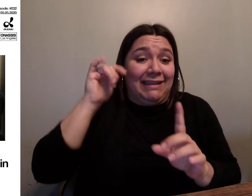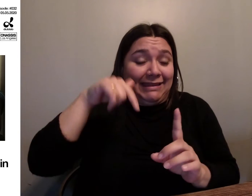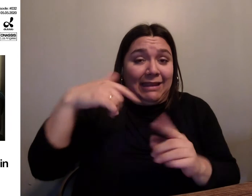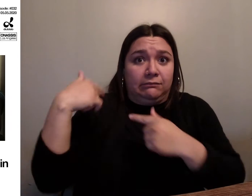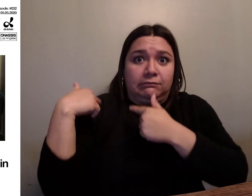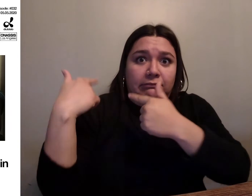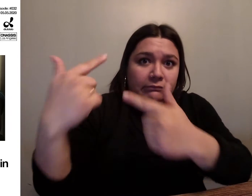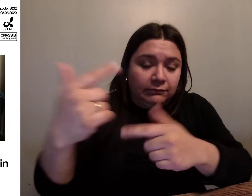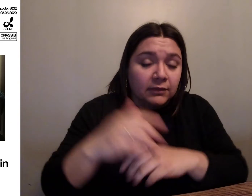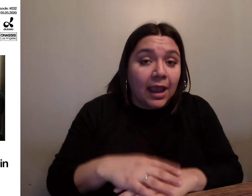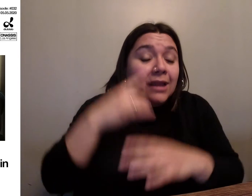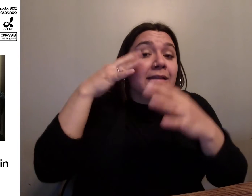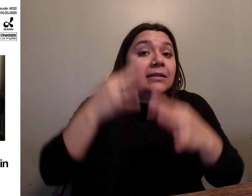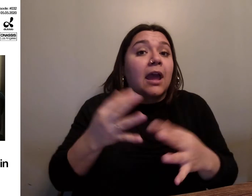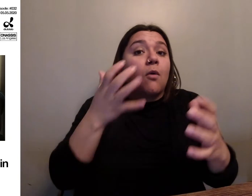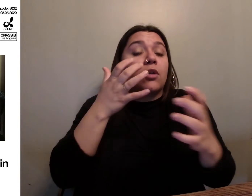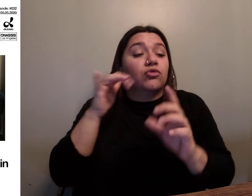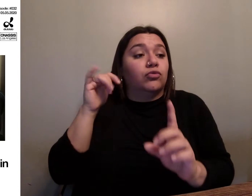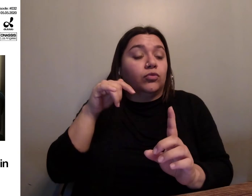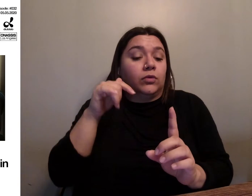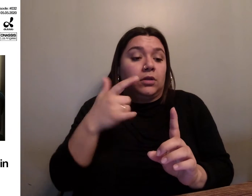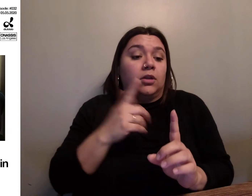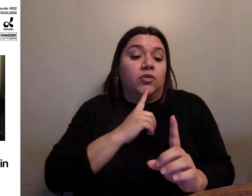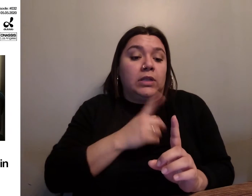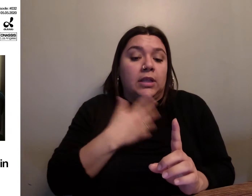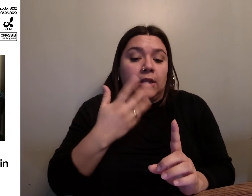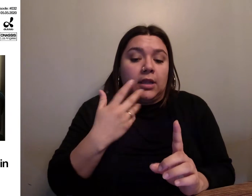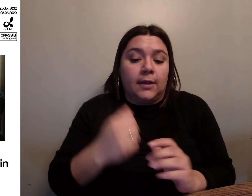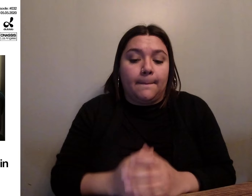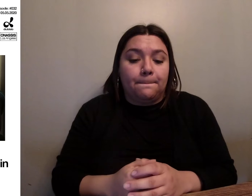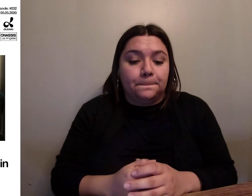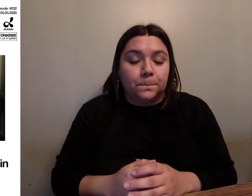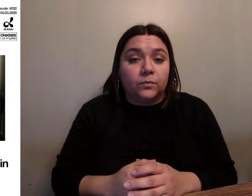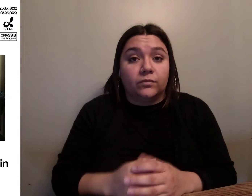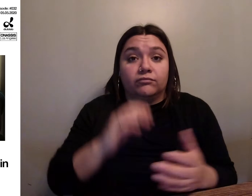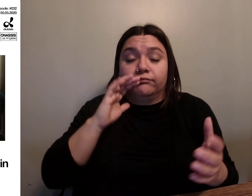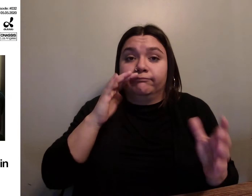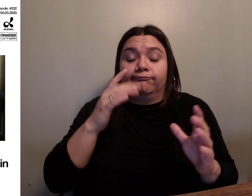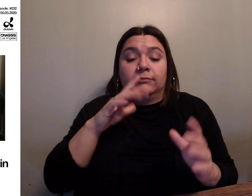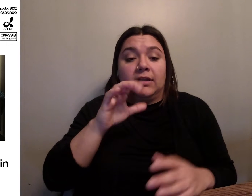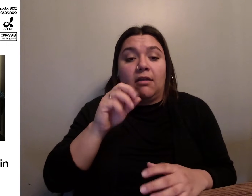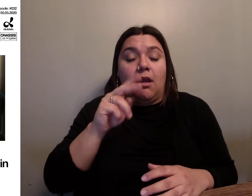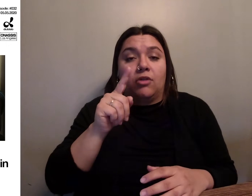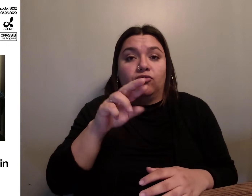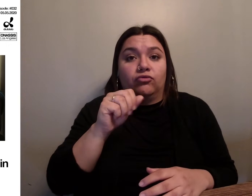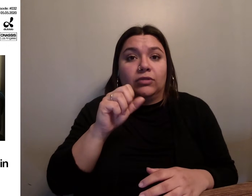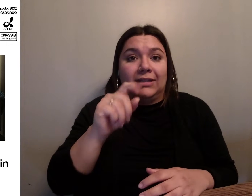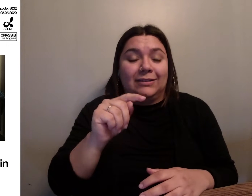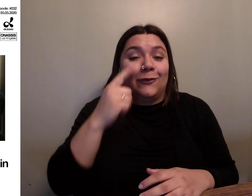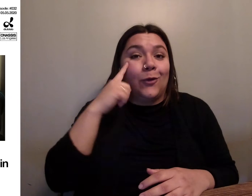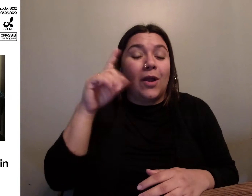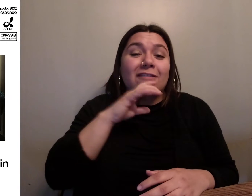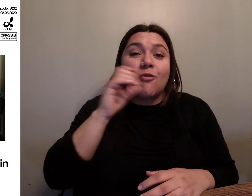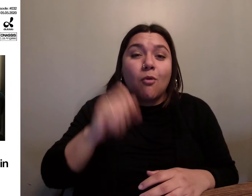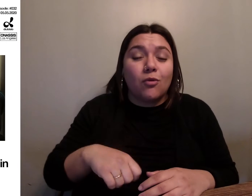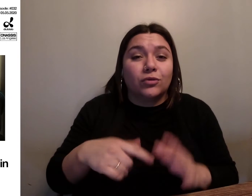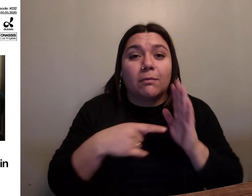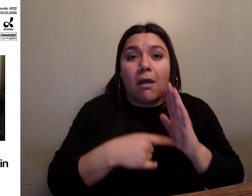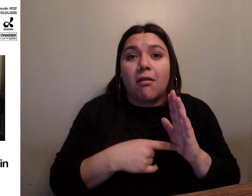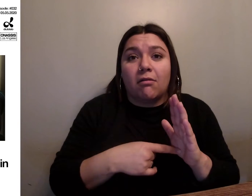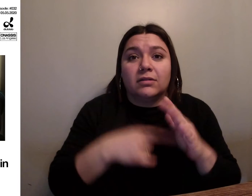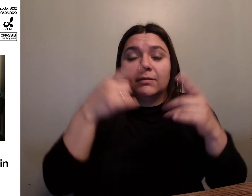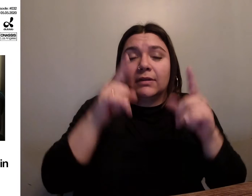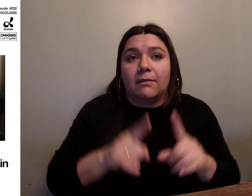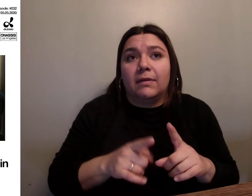in contrast to the older models that have been around, since 1889, when the